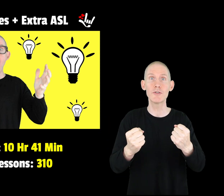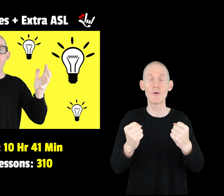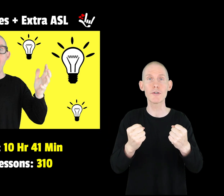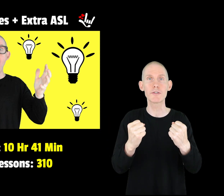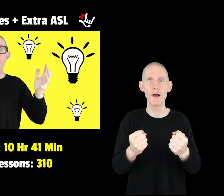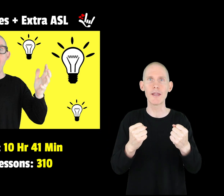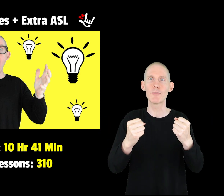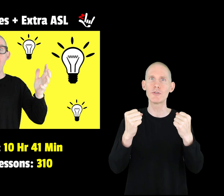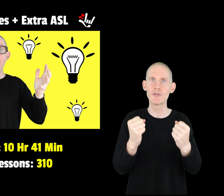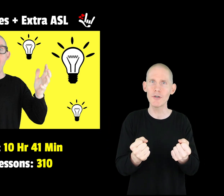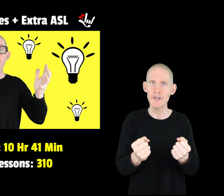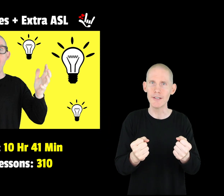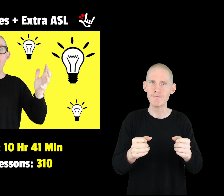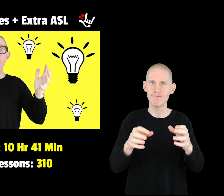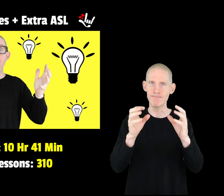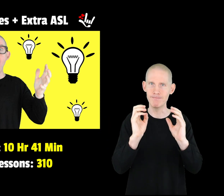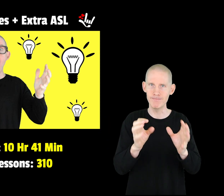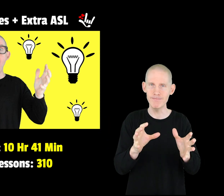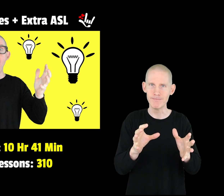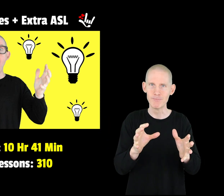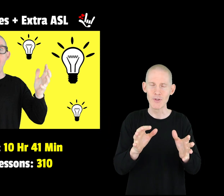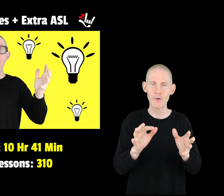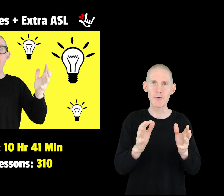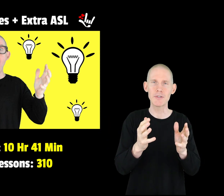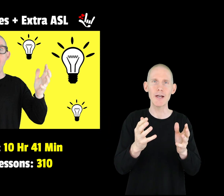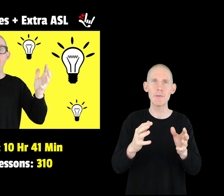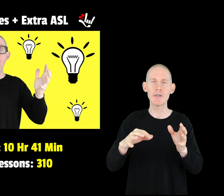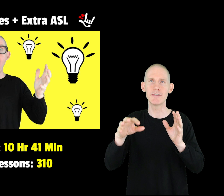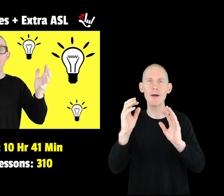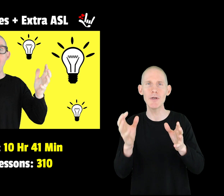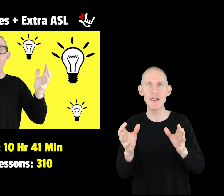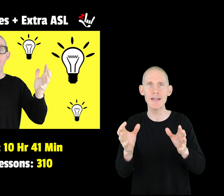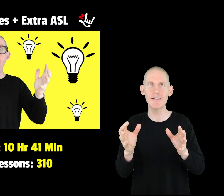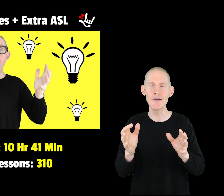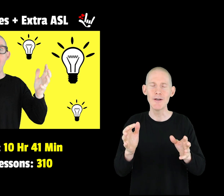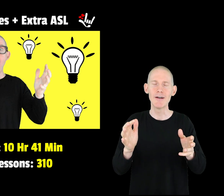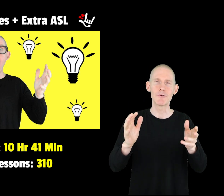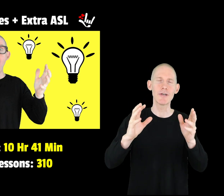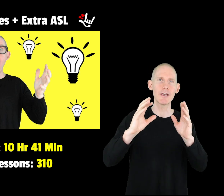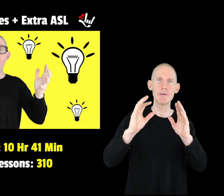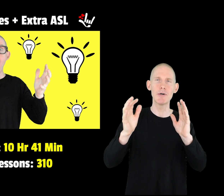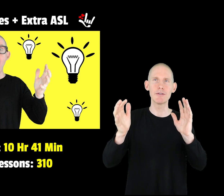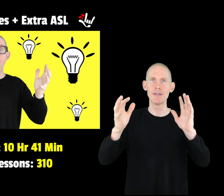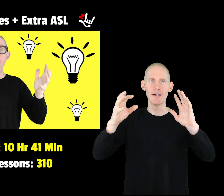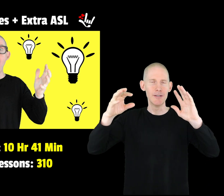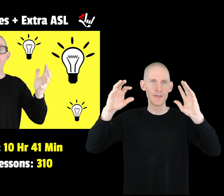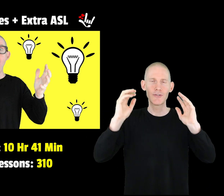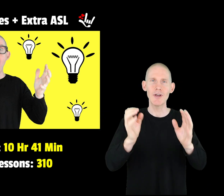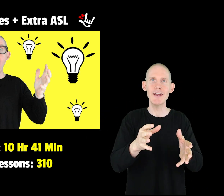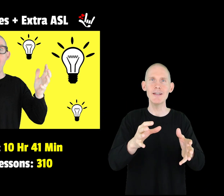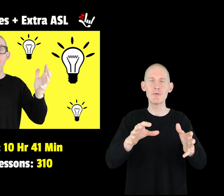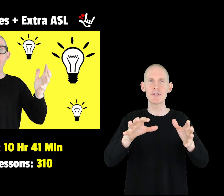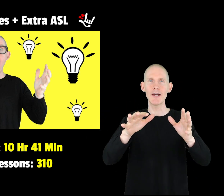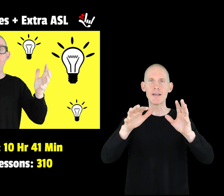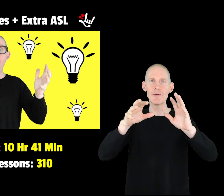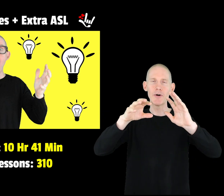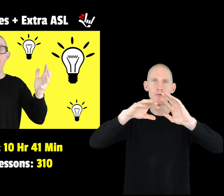your sign language journey. Whether we're talking about dominant hand, we're talking about signing, we're talking about